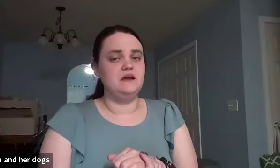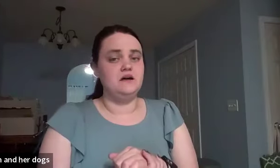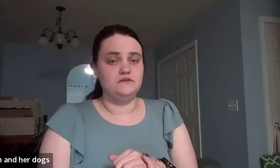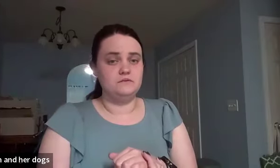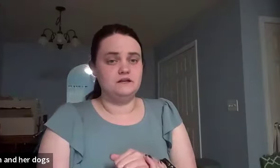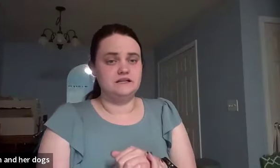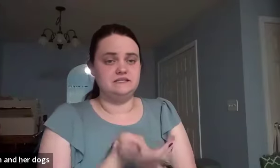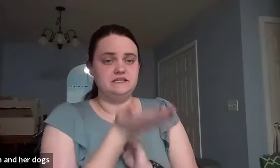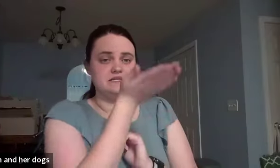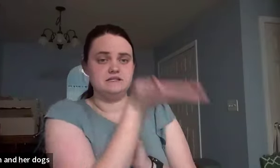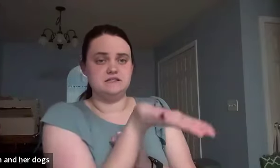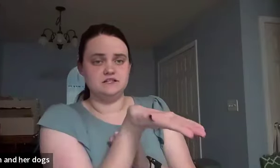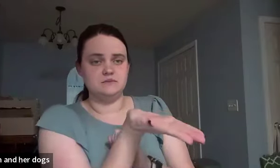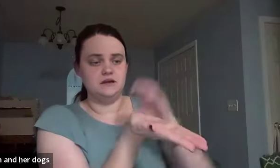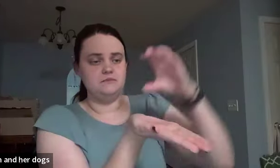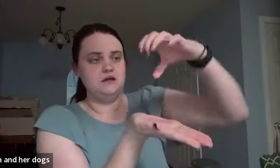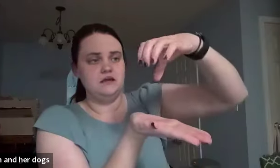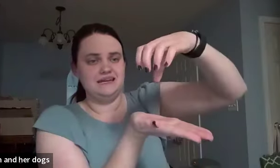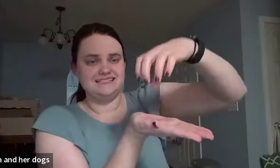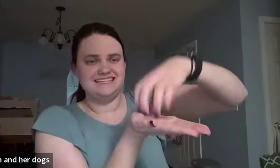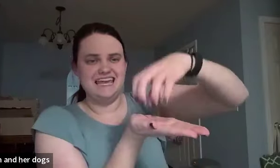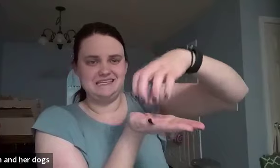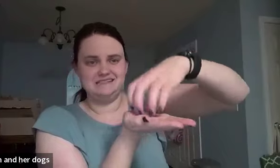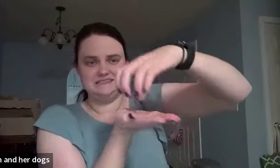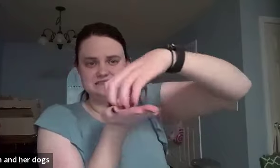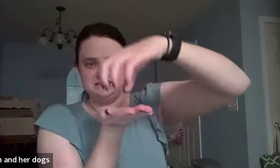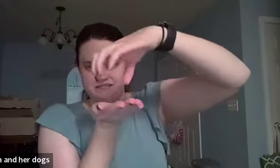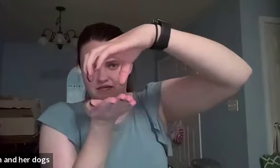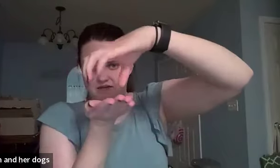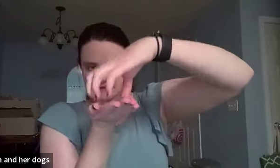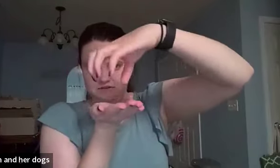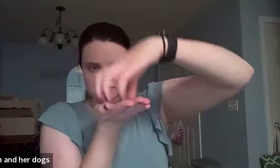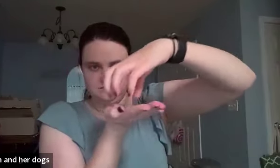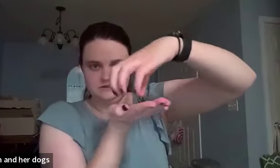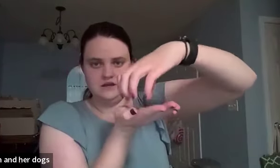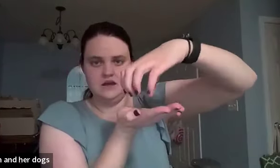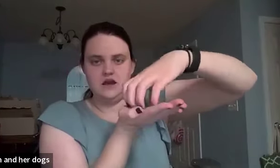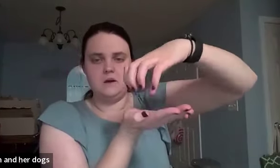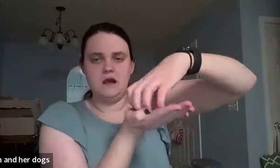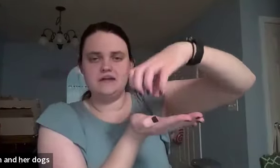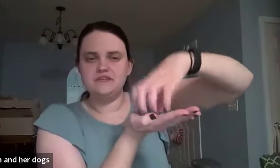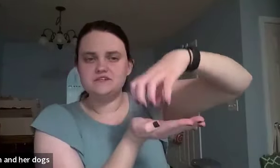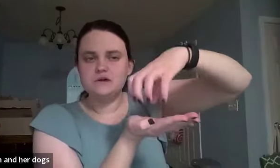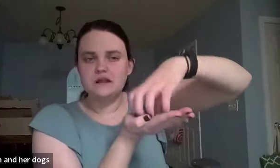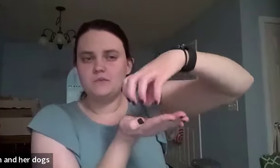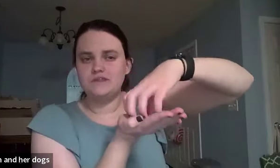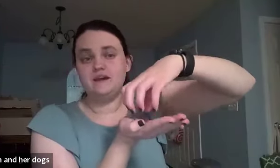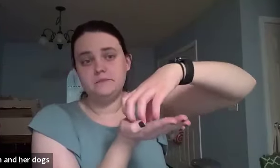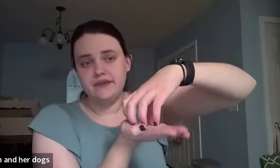The other one I see is non-dominant up, and it's cake. Cake. I think this one a lot more like